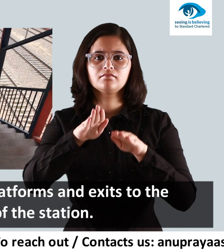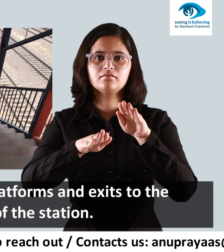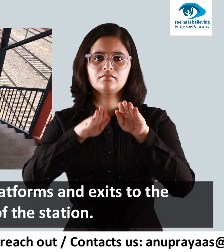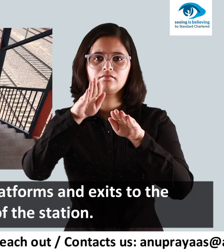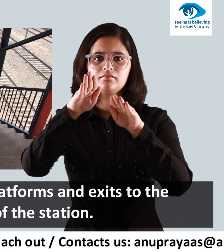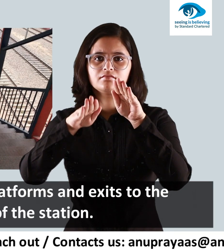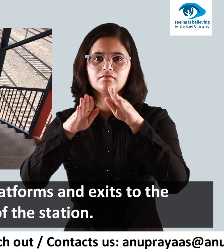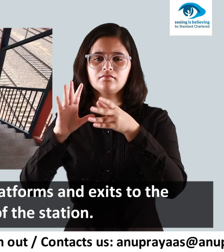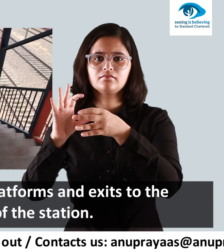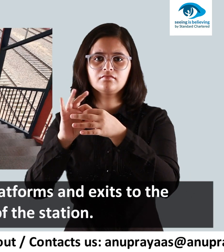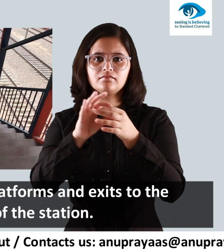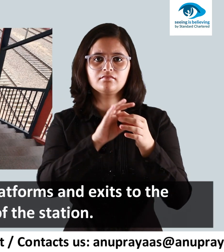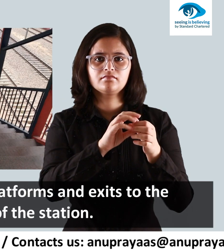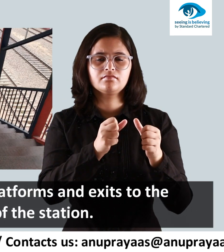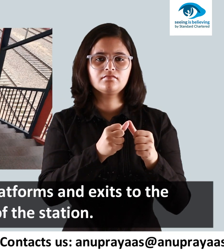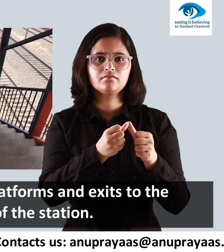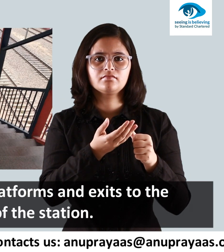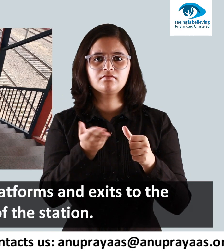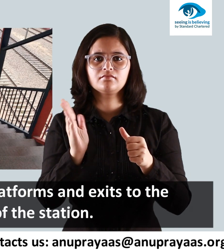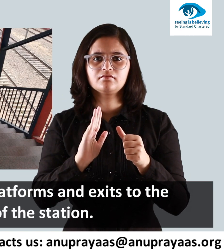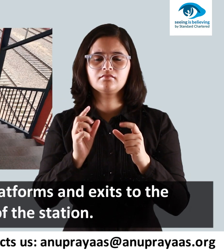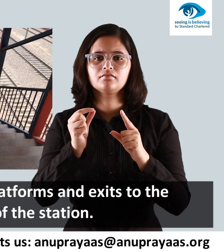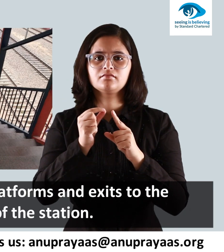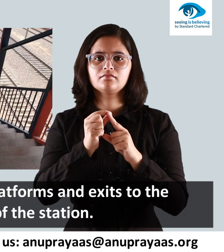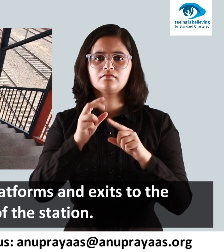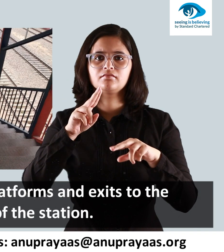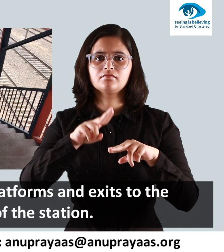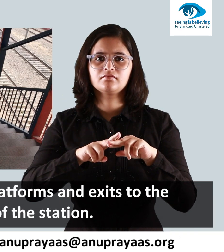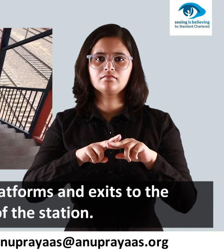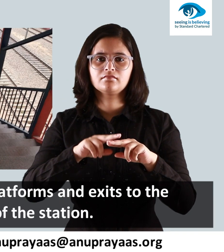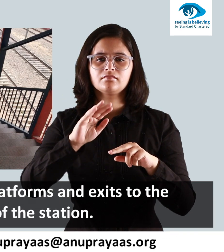and exits to the back entrance of the station.